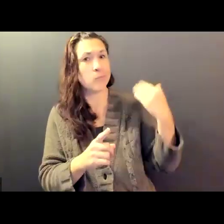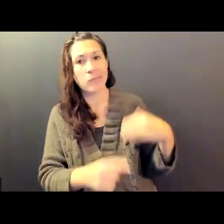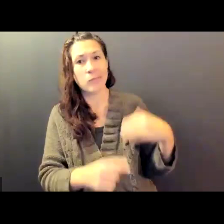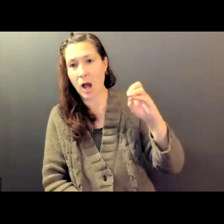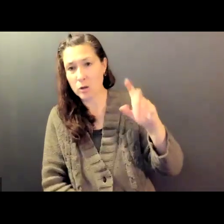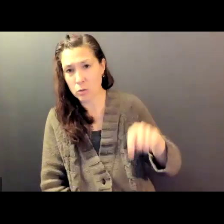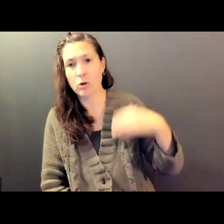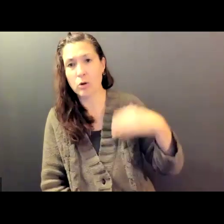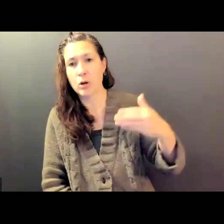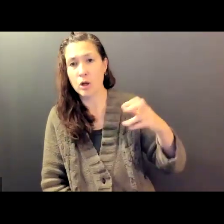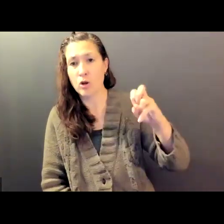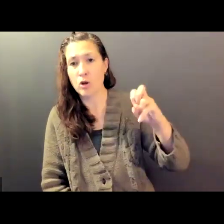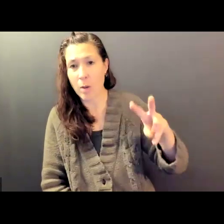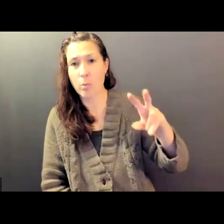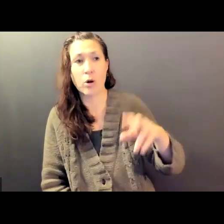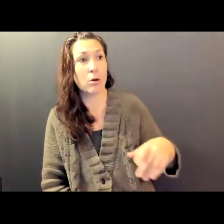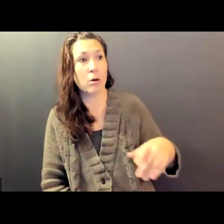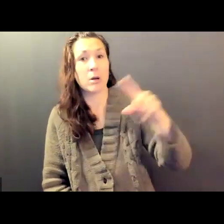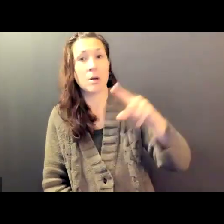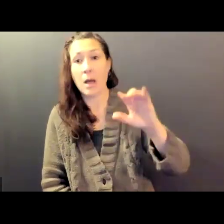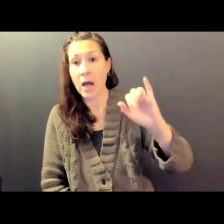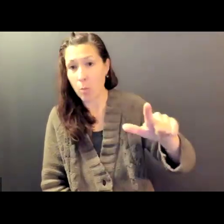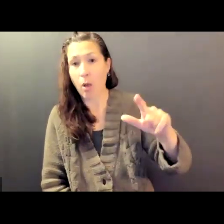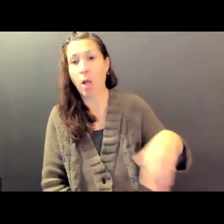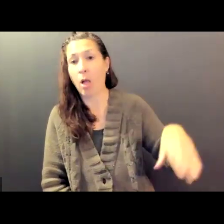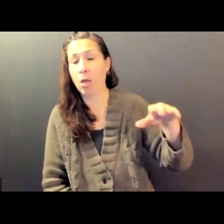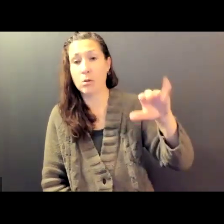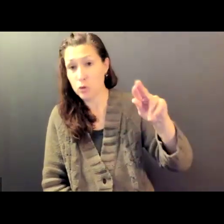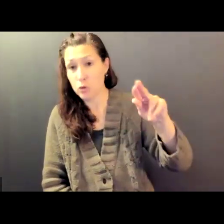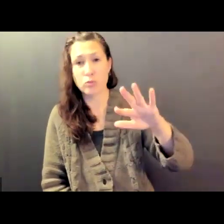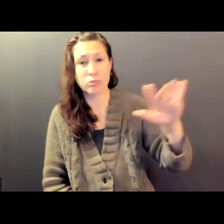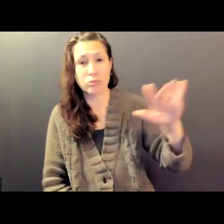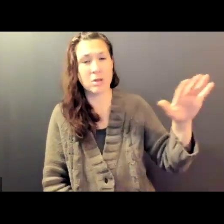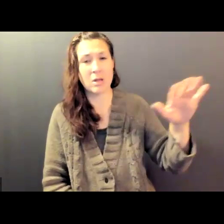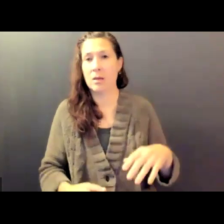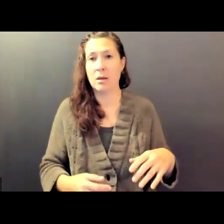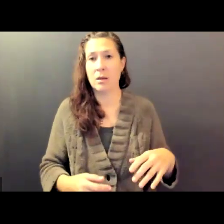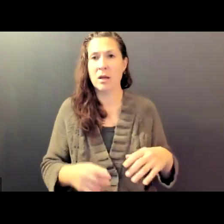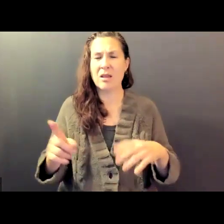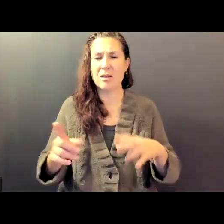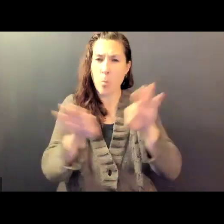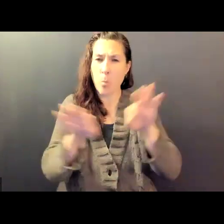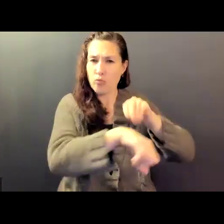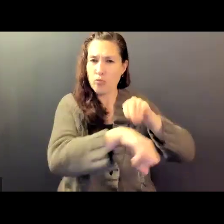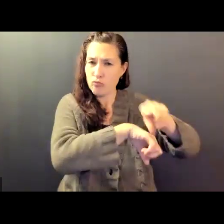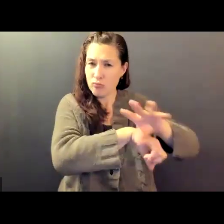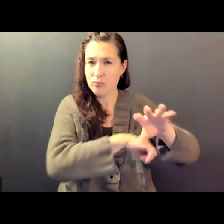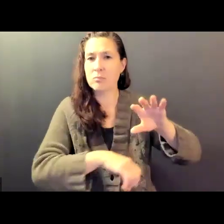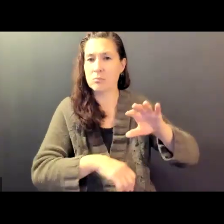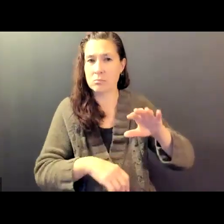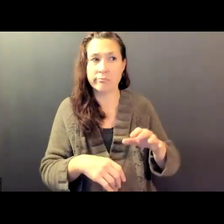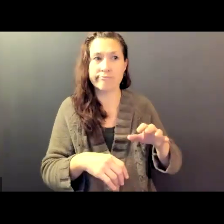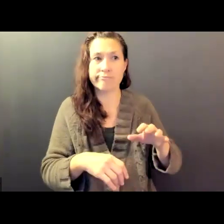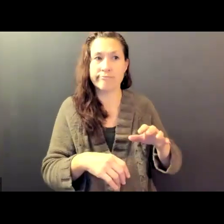and June, even if they're not directly in the budget process, are key to informing the budget that's before you tonight. So while